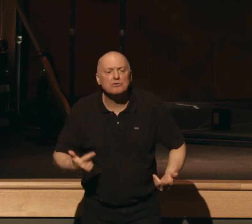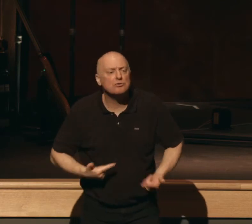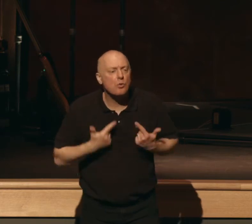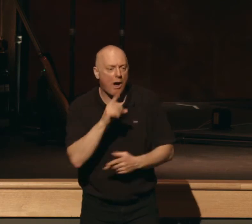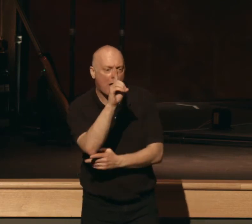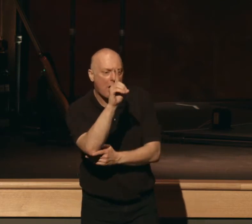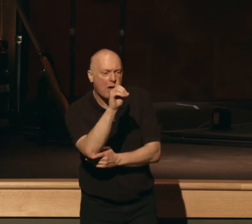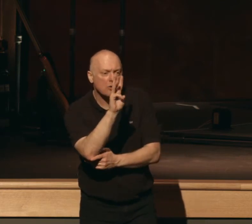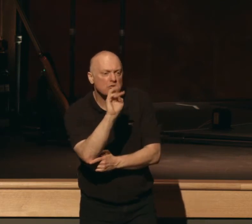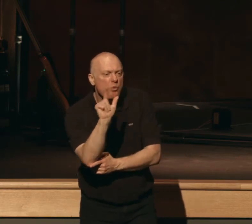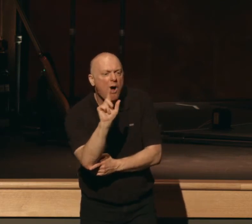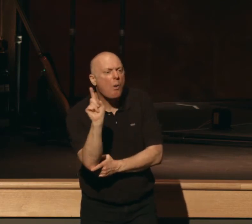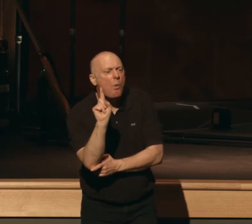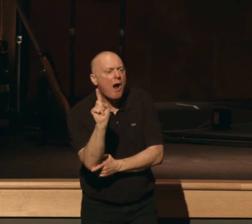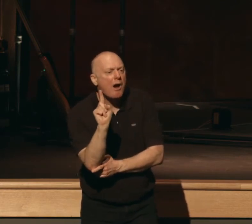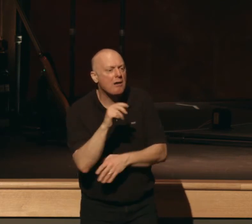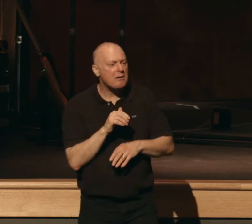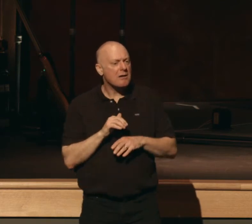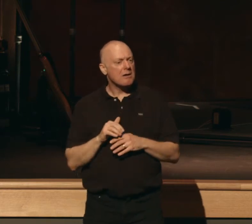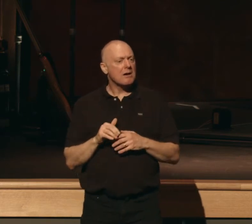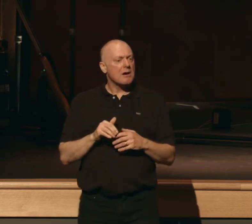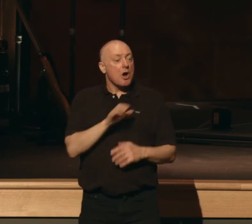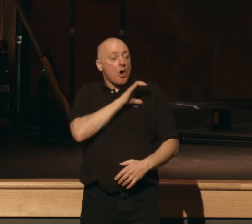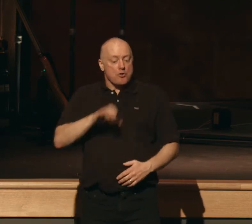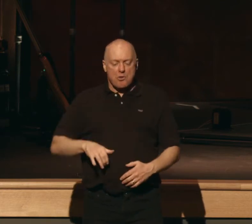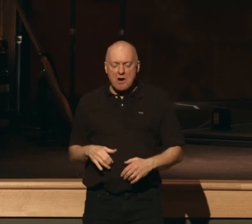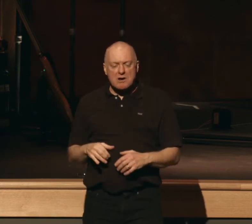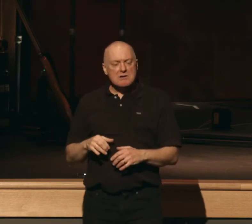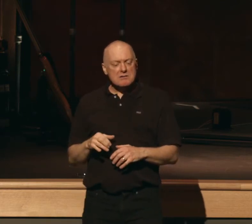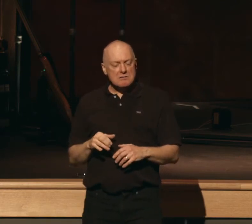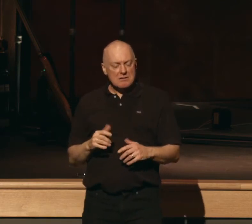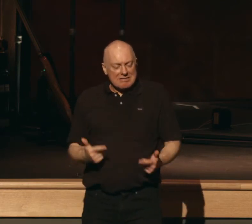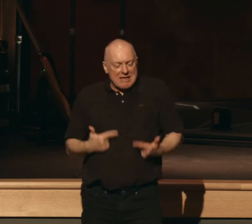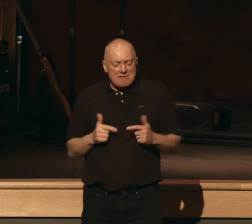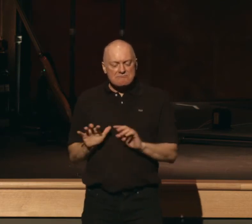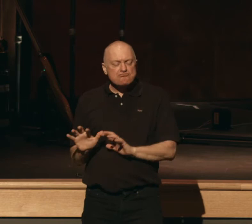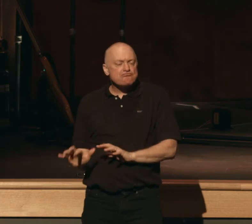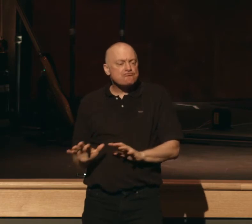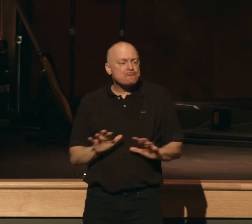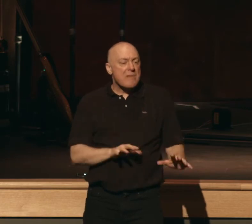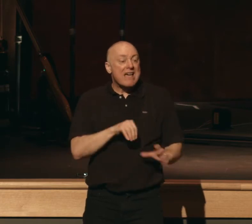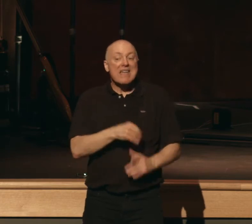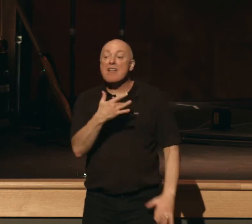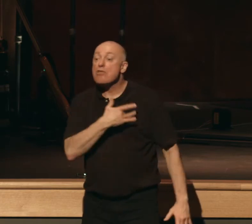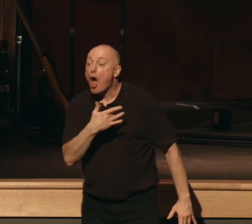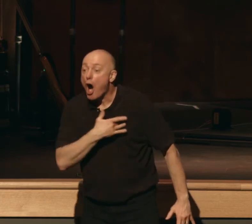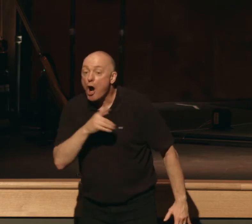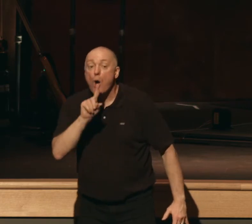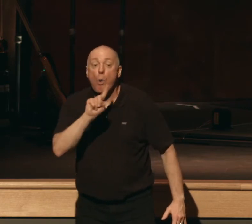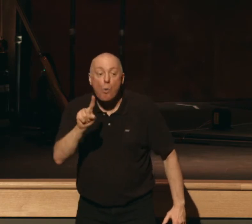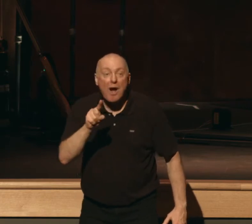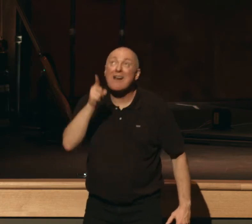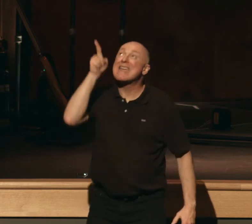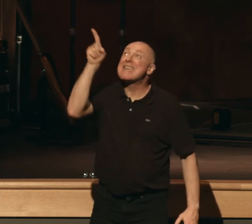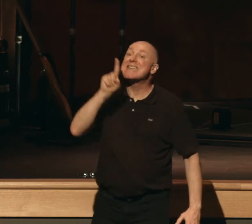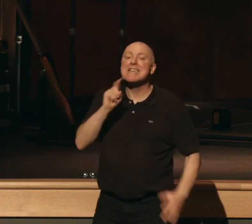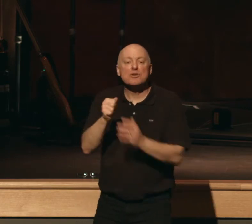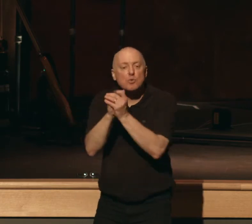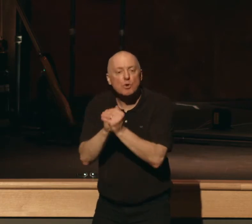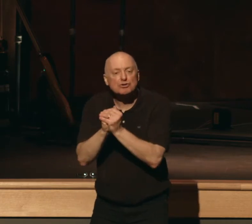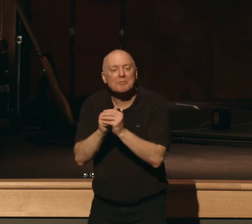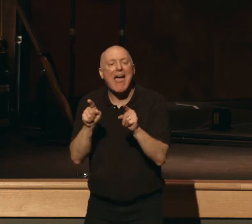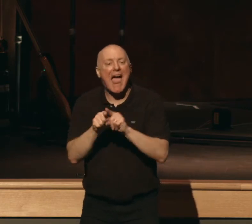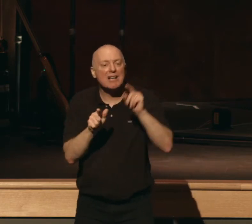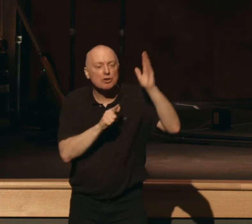down. Here's where he does dwell. Christ dwells in the heart where he is worshiped as